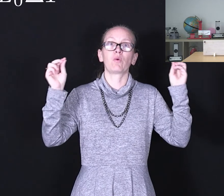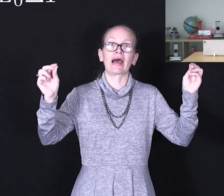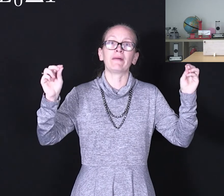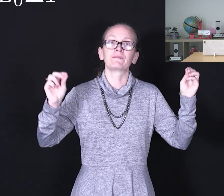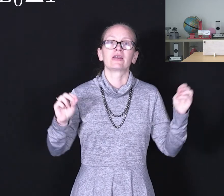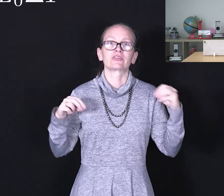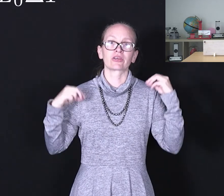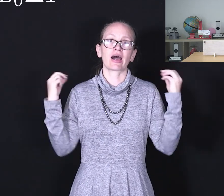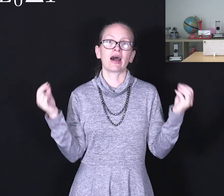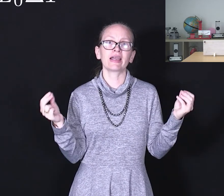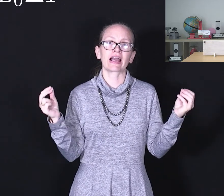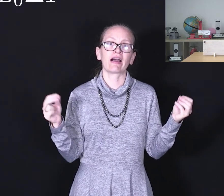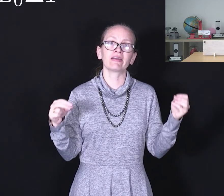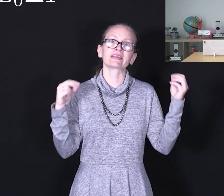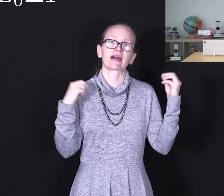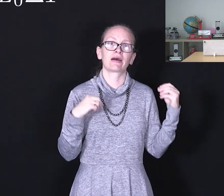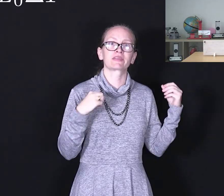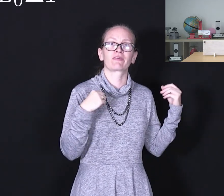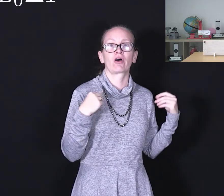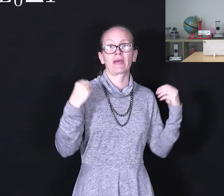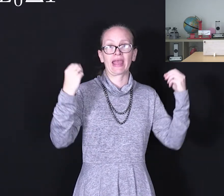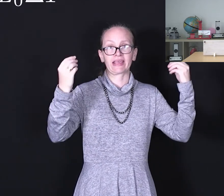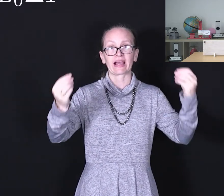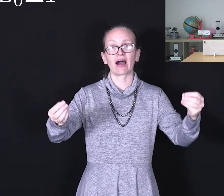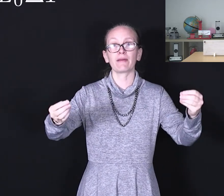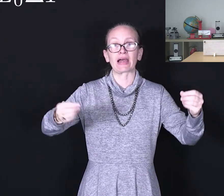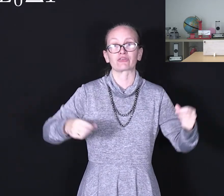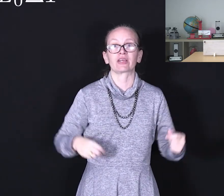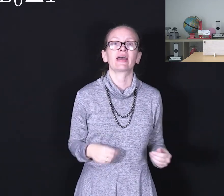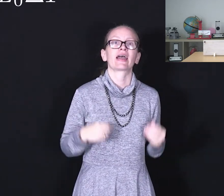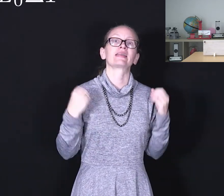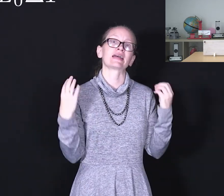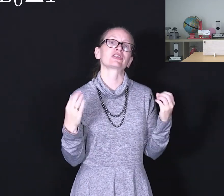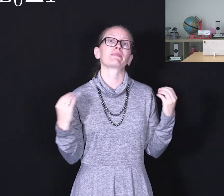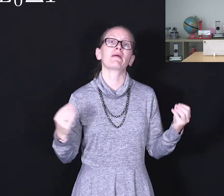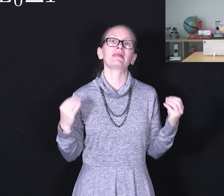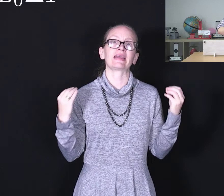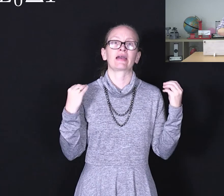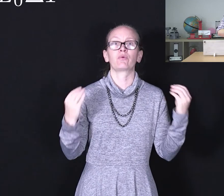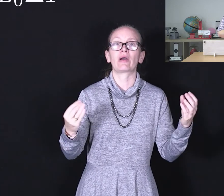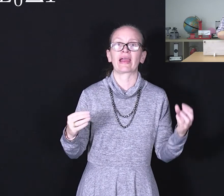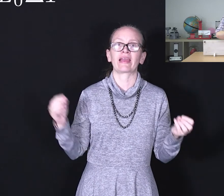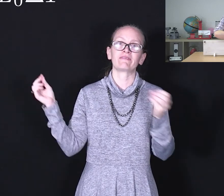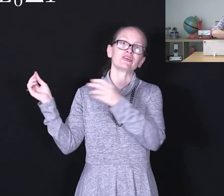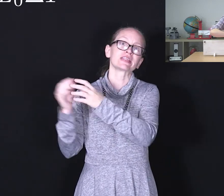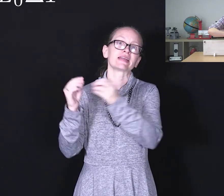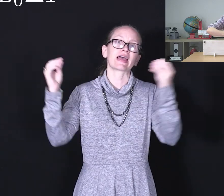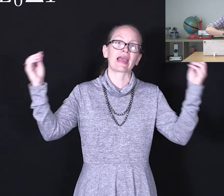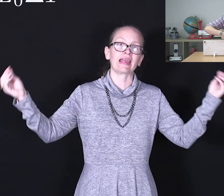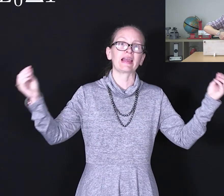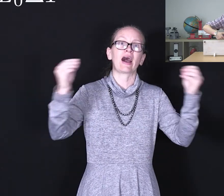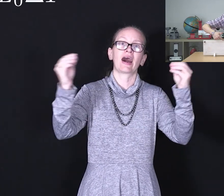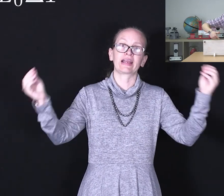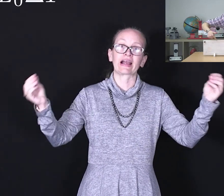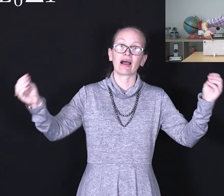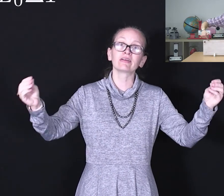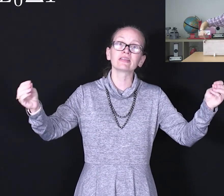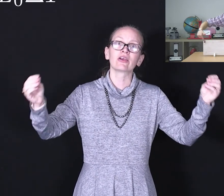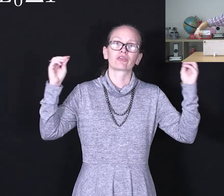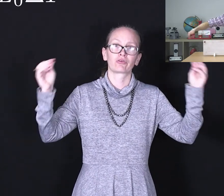wire. So the high current comes from a car battery. And as you're probably aware, if you send a high current through